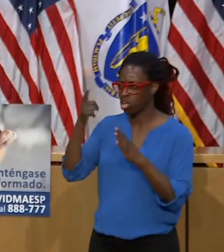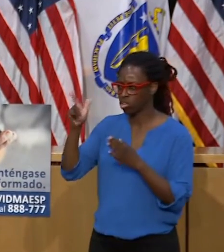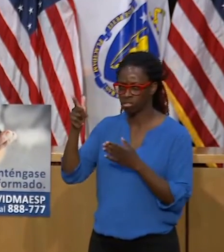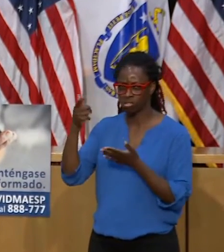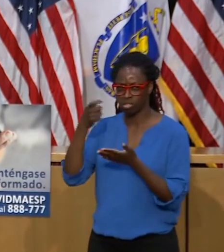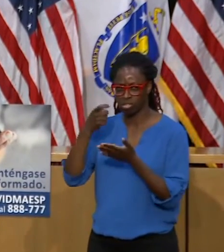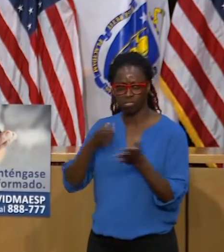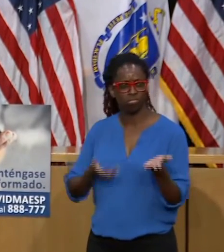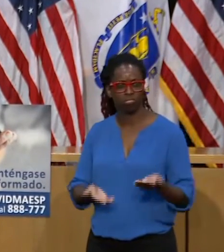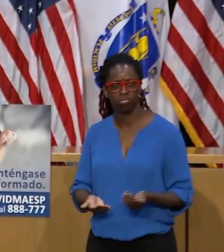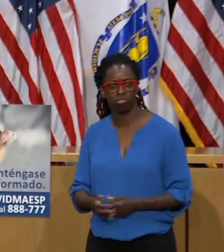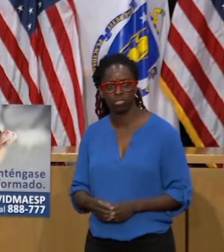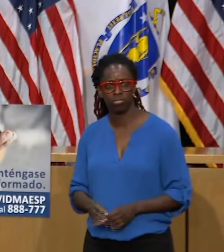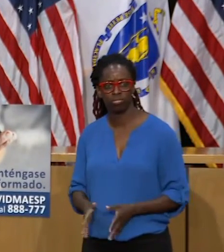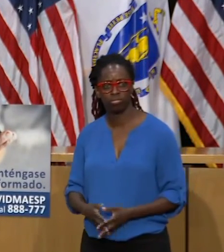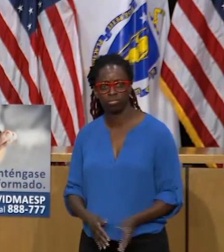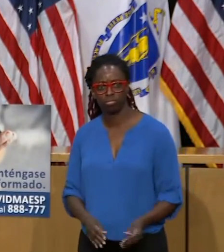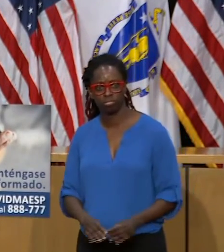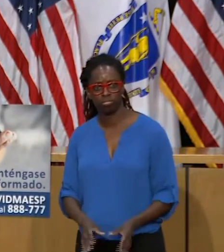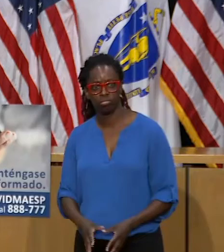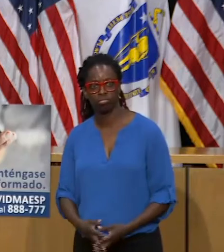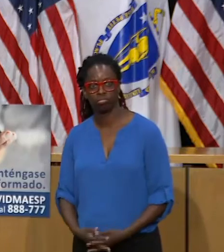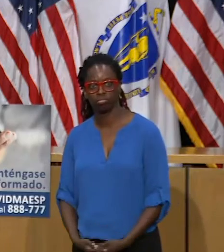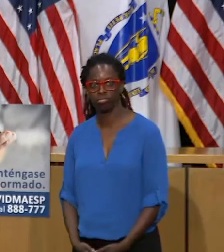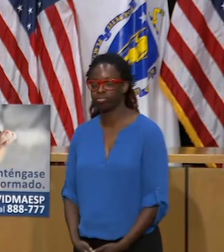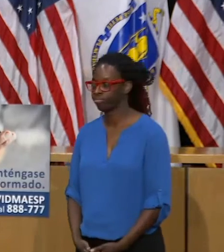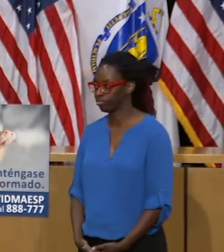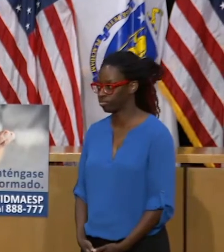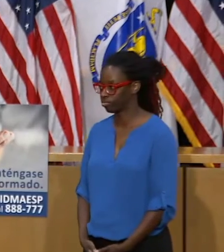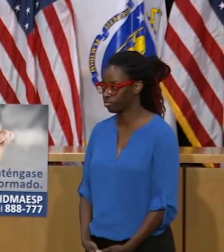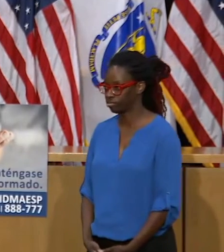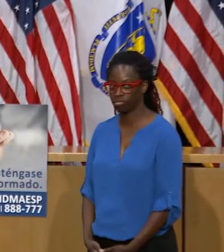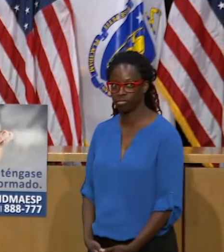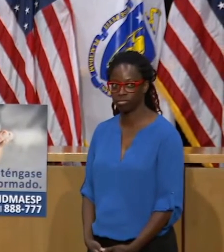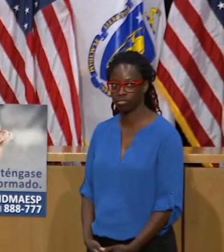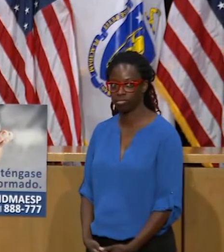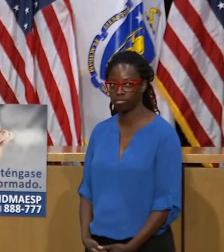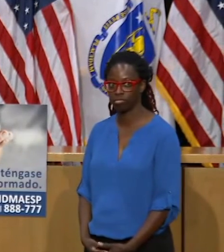Dr. Nelson and with the folks from the healthcare and